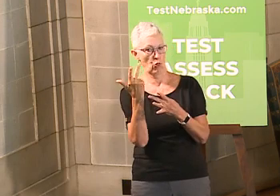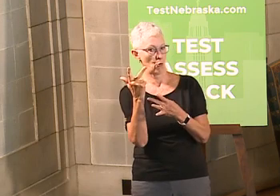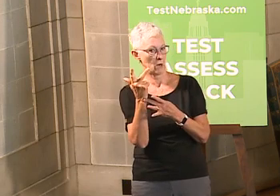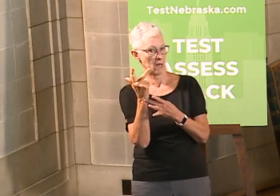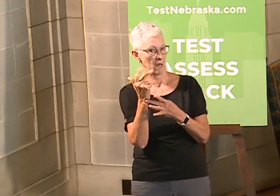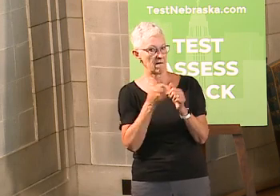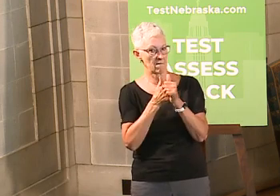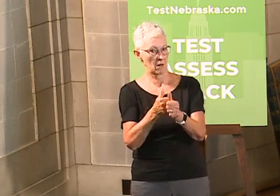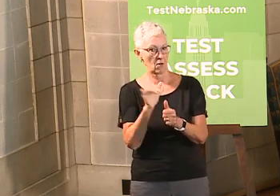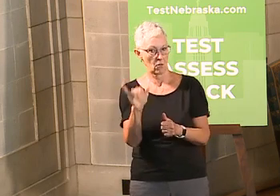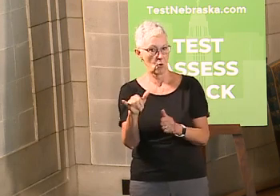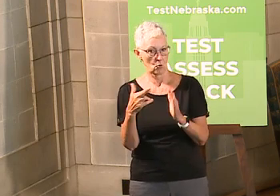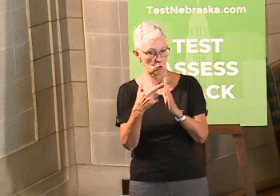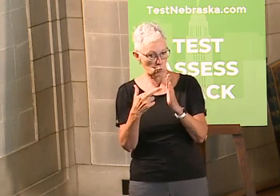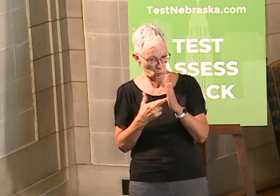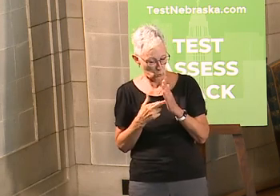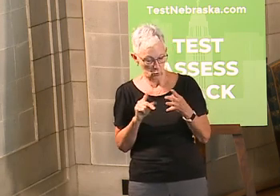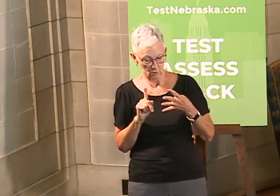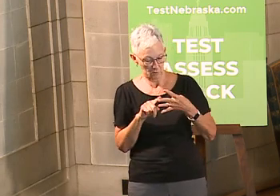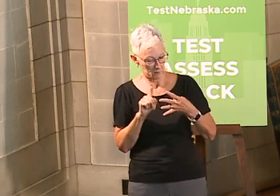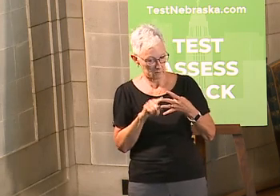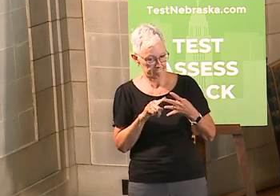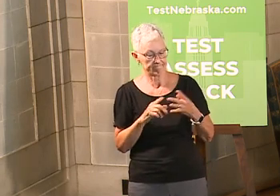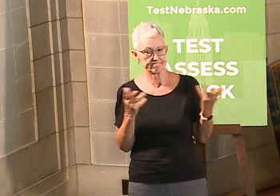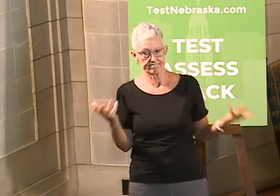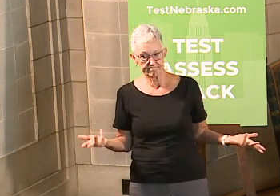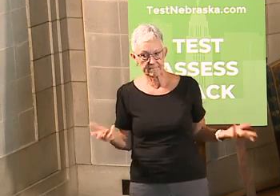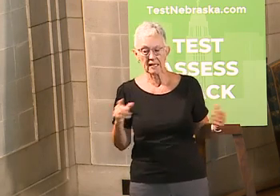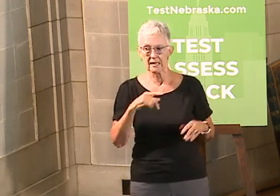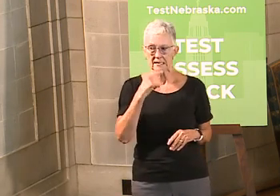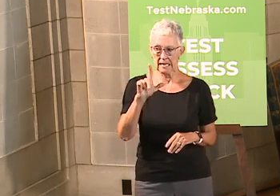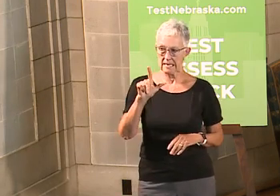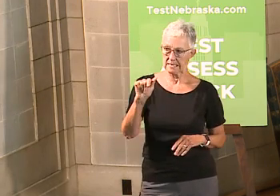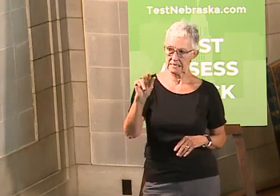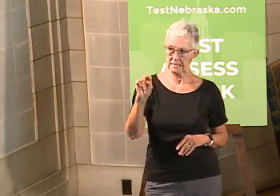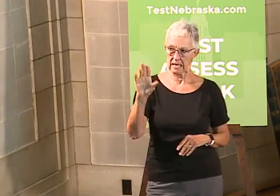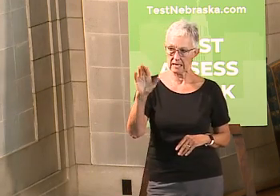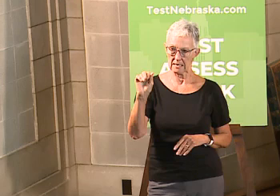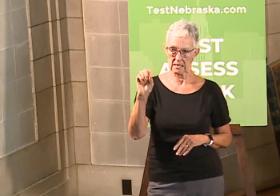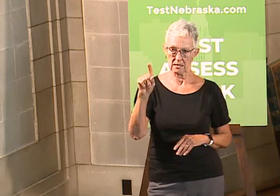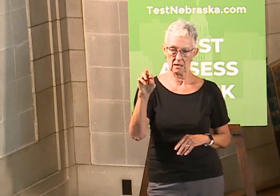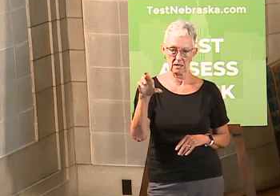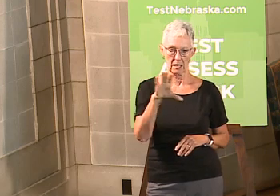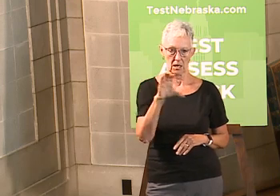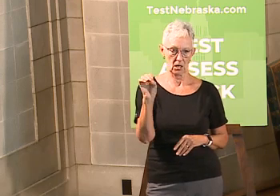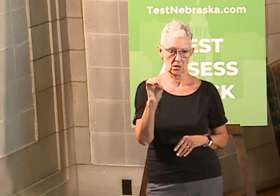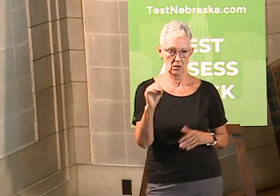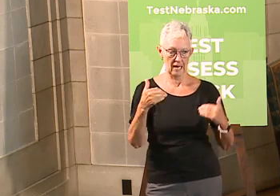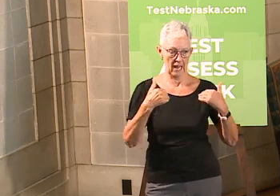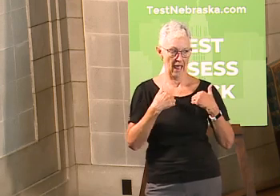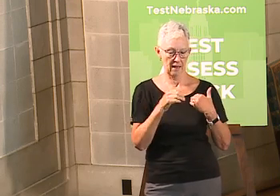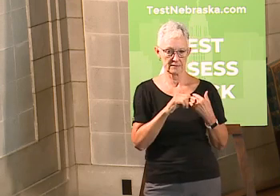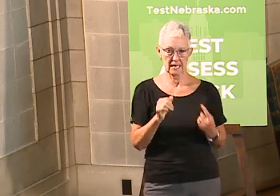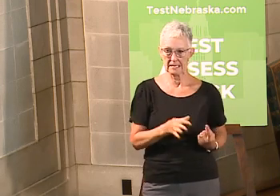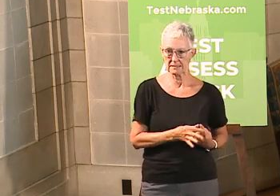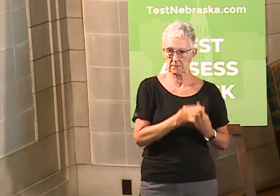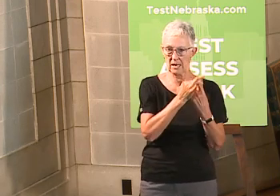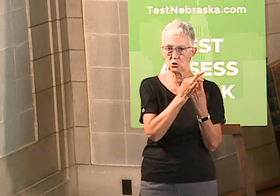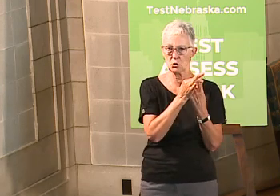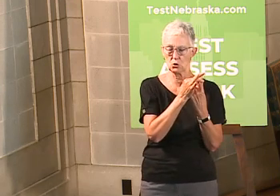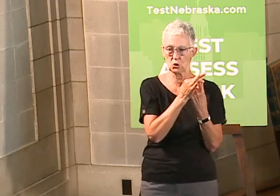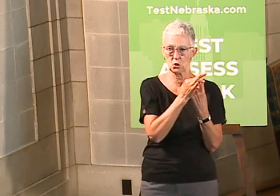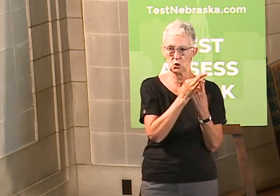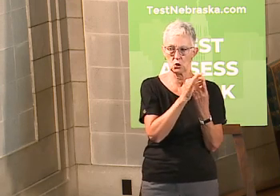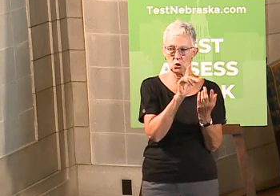staying in phase 3? Again, because Lancaster County has a special carve-out in the statute, they're